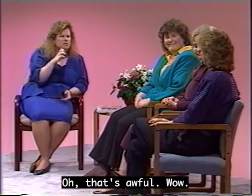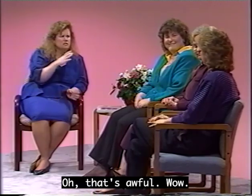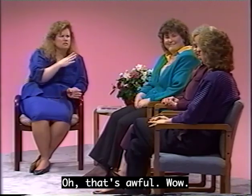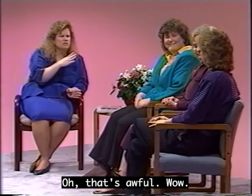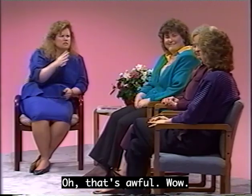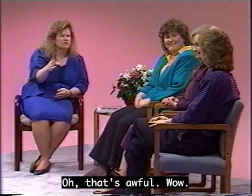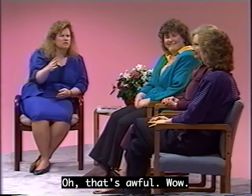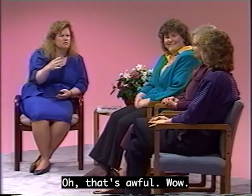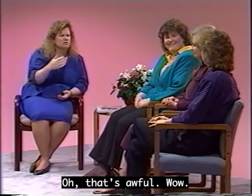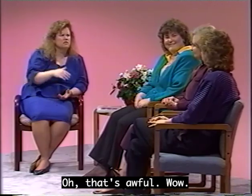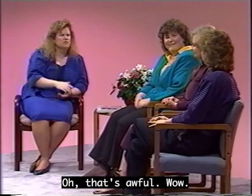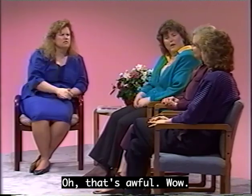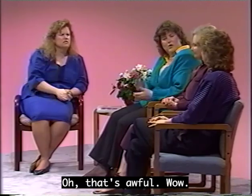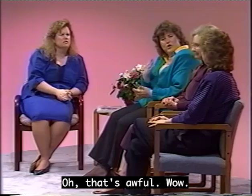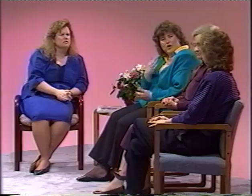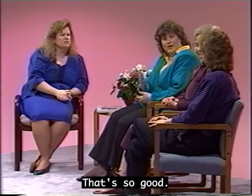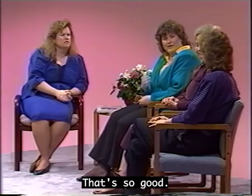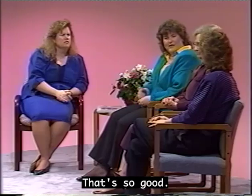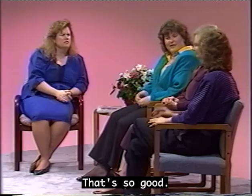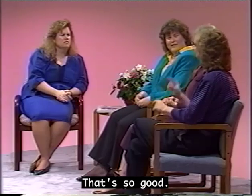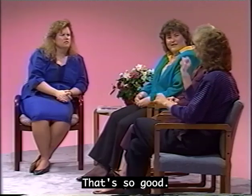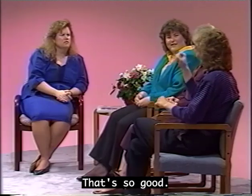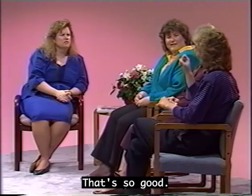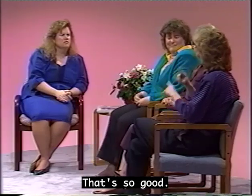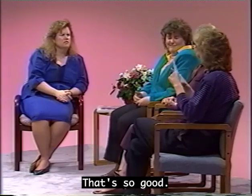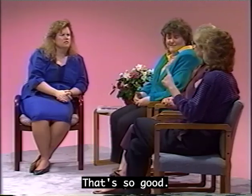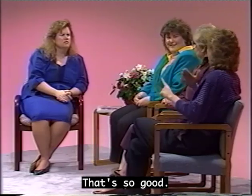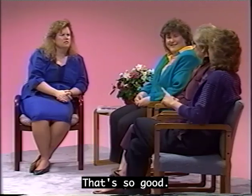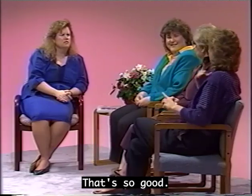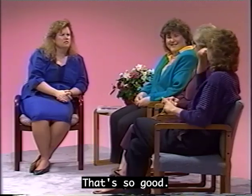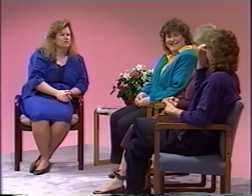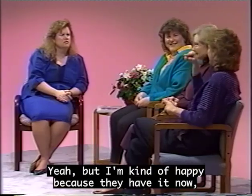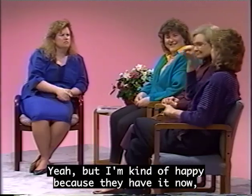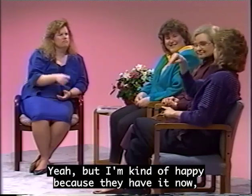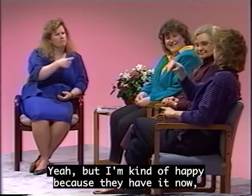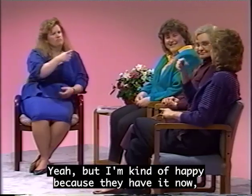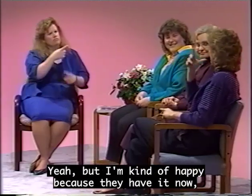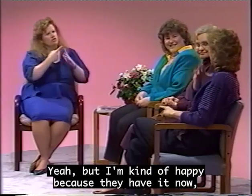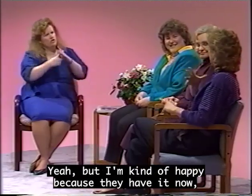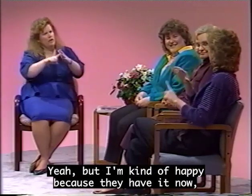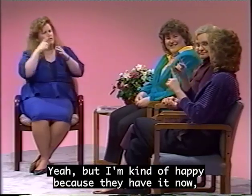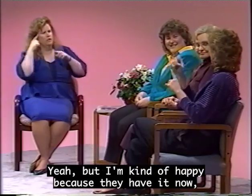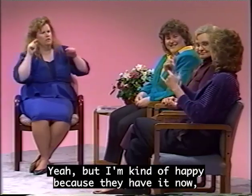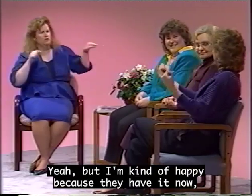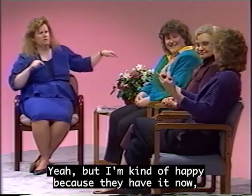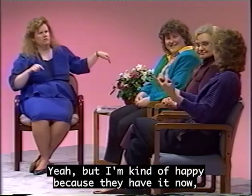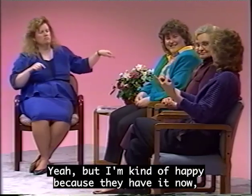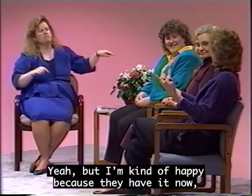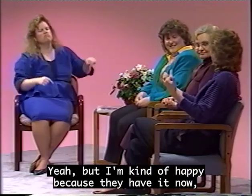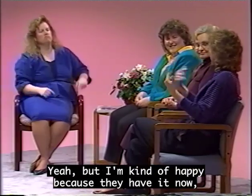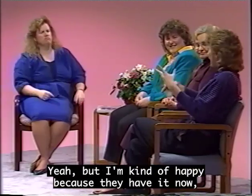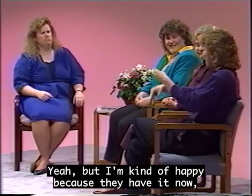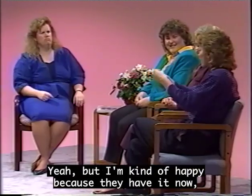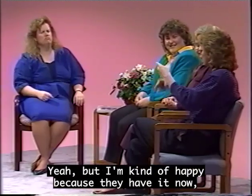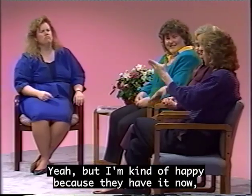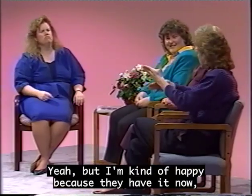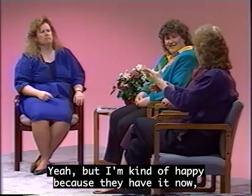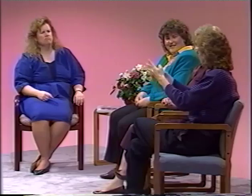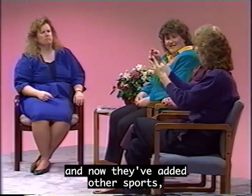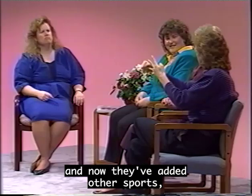that's awful. Wow. Oh, that's so good. Yeah, but I'm kind of happy because they have it now, and now